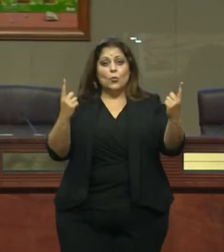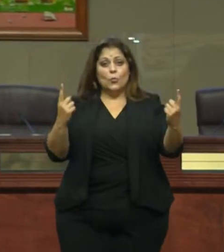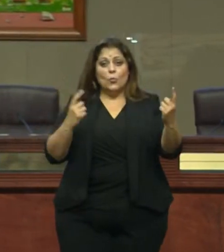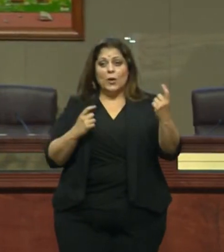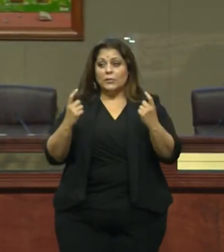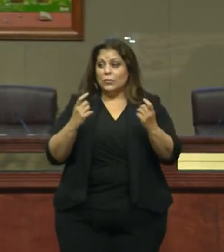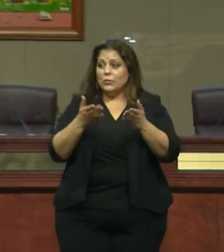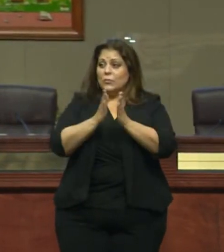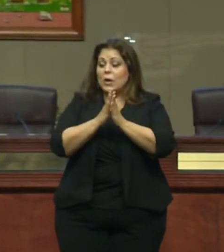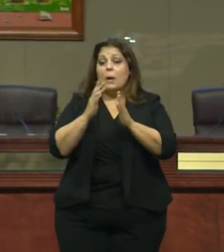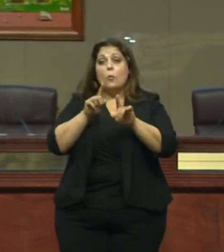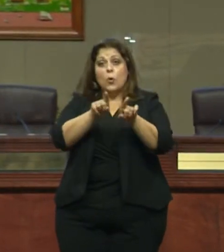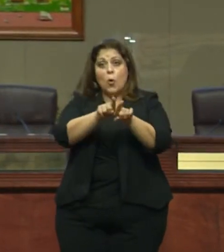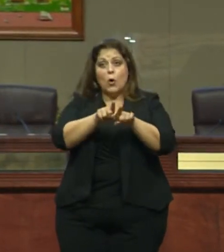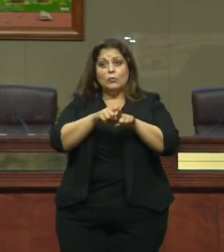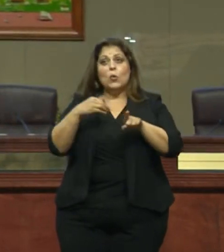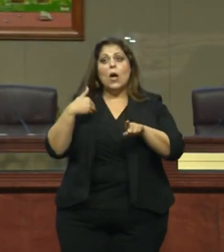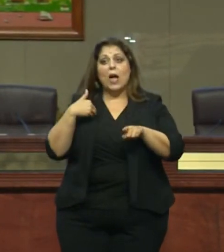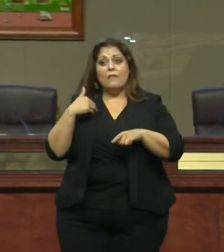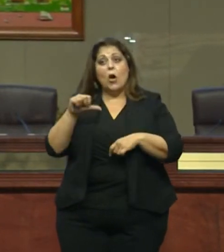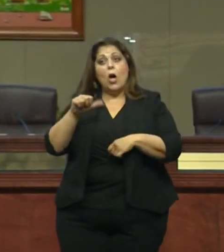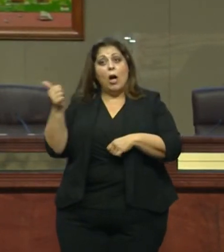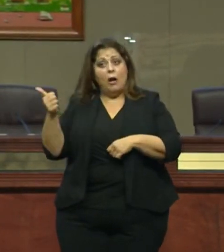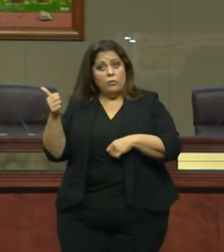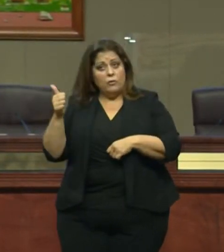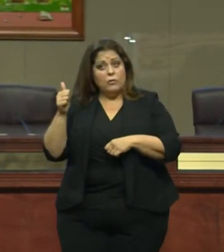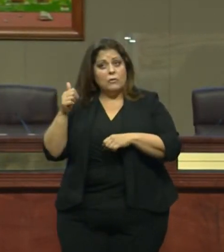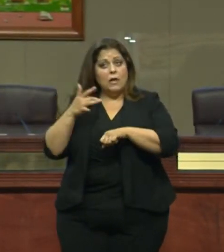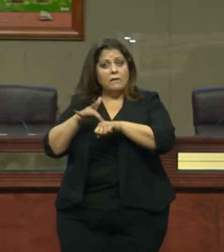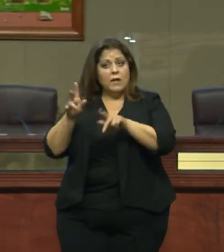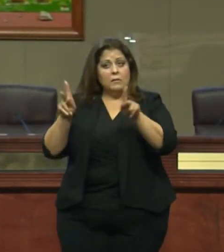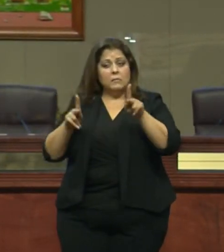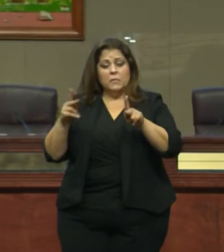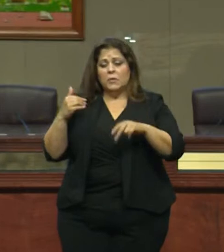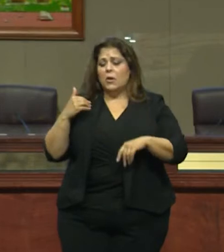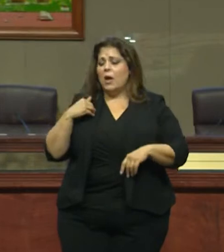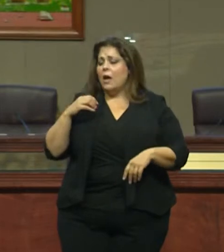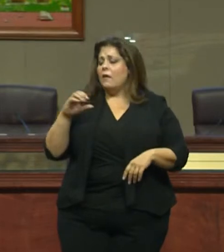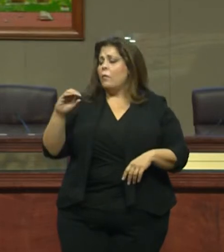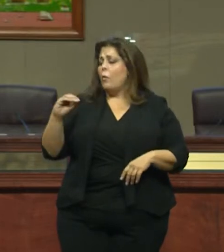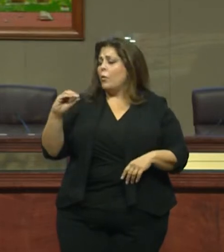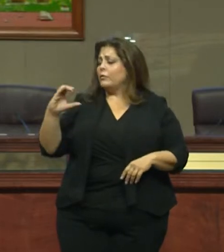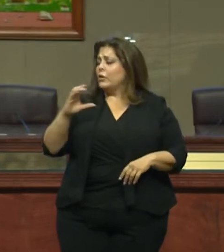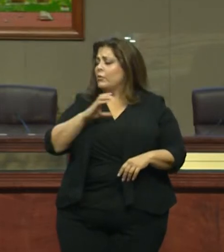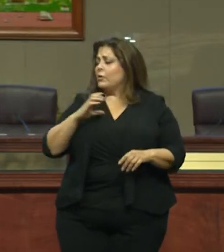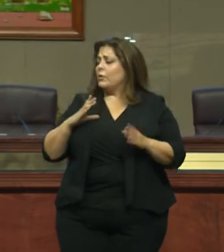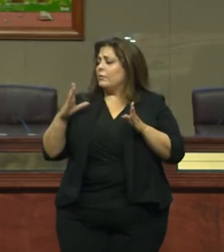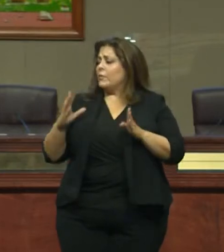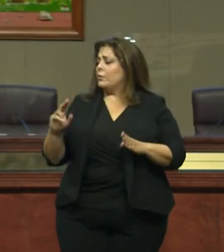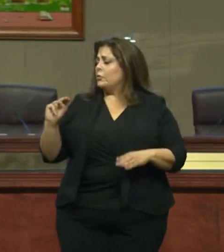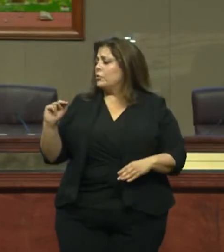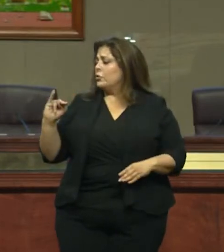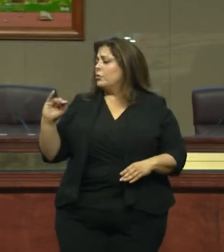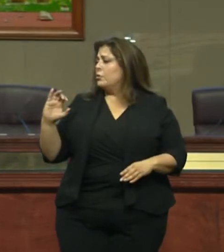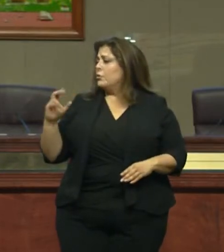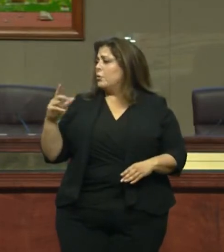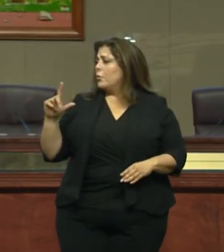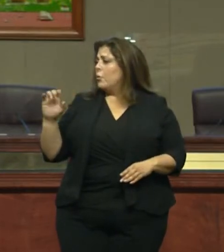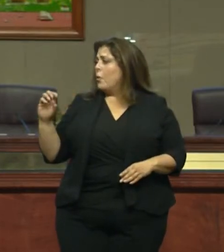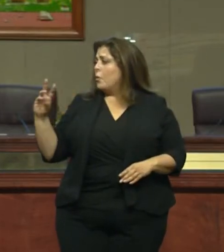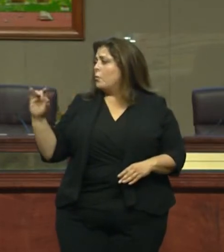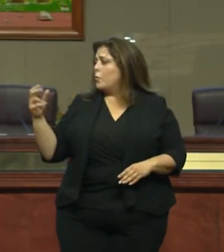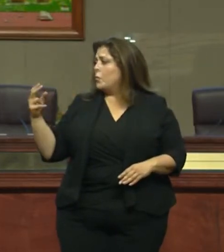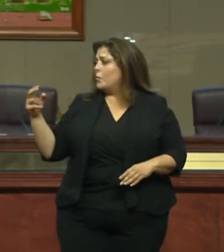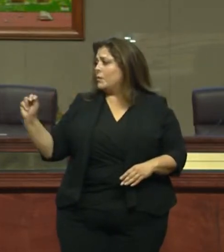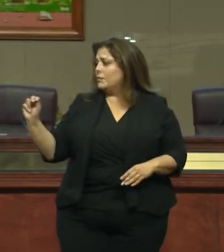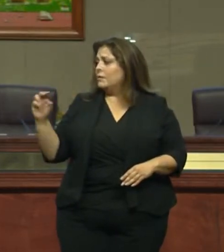we are joined today by several of our commissioners. We have Orange County Commissioner Nicole Wilson, Orange County